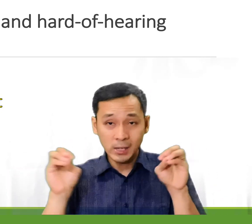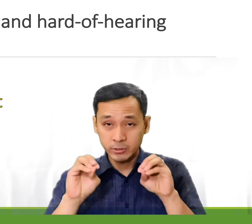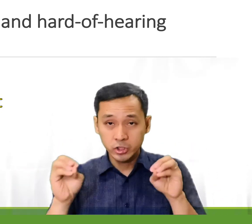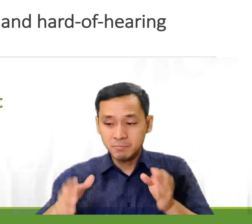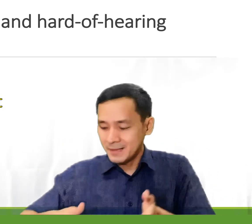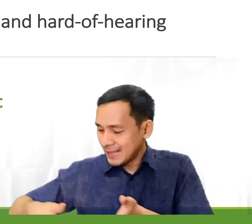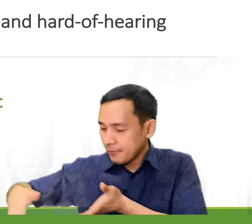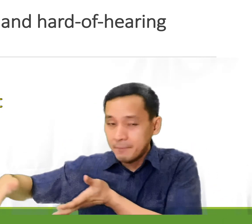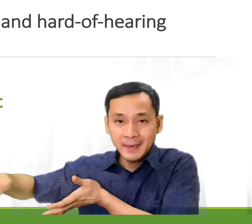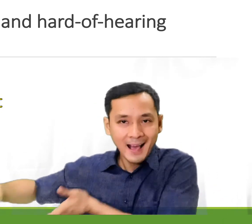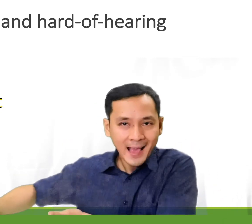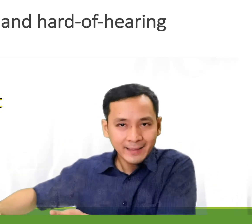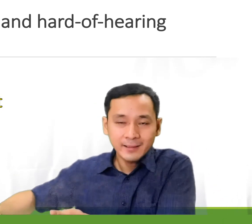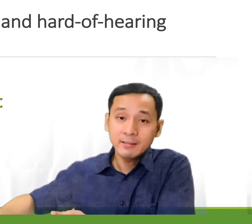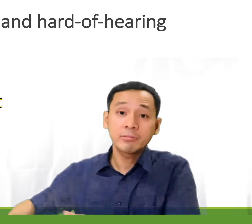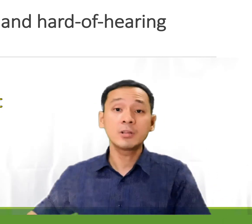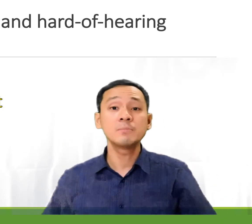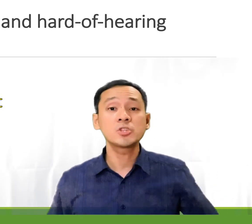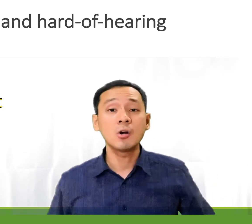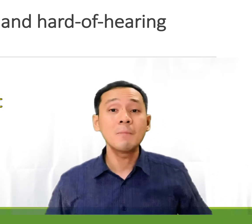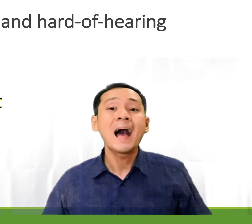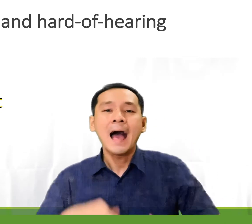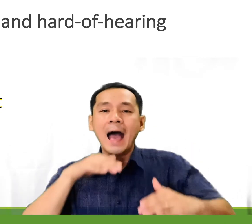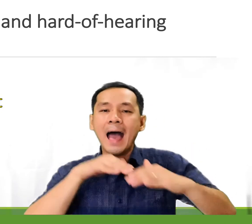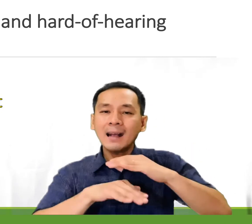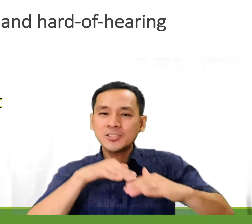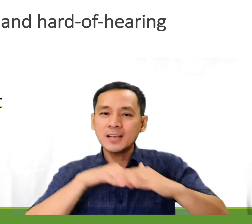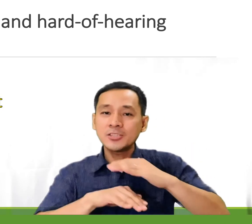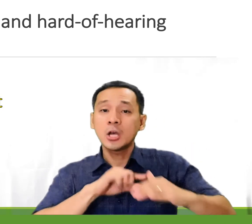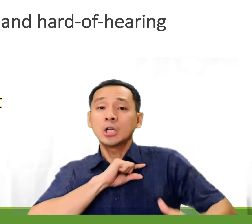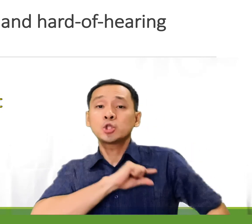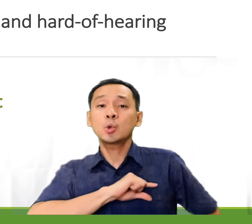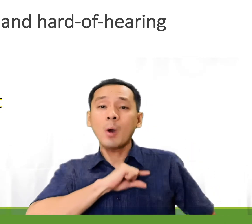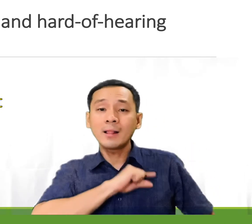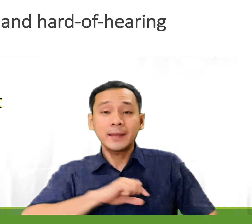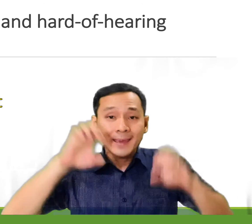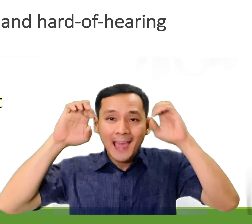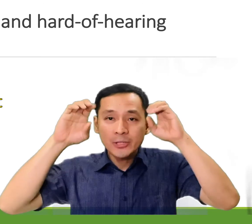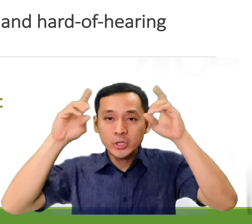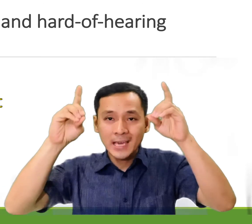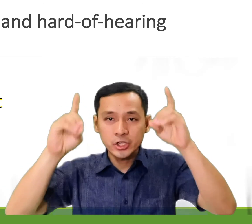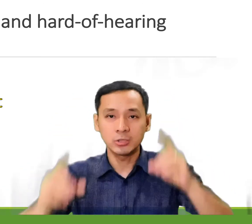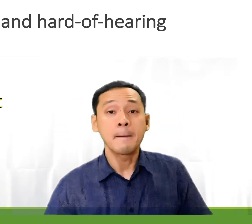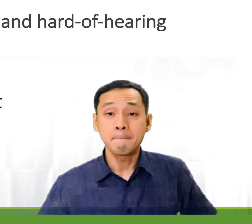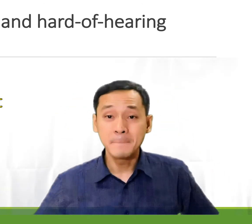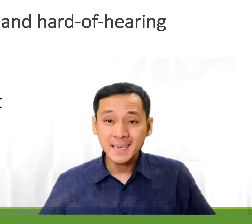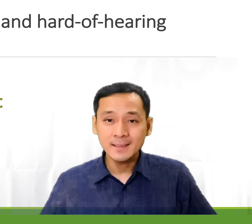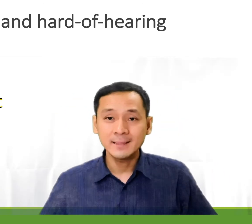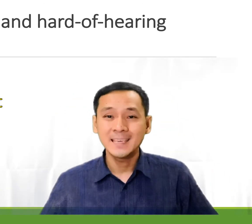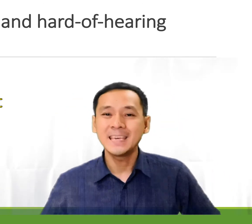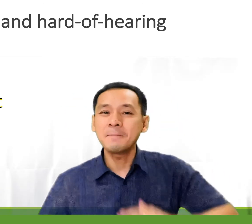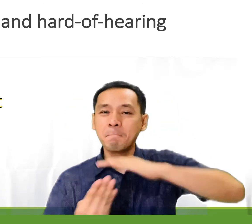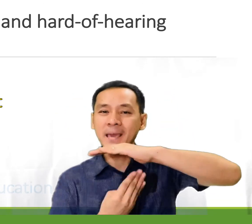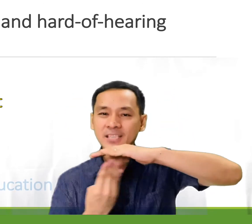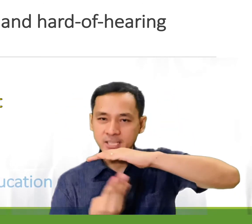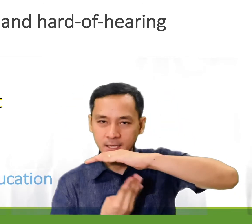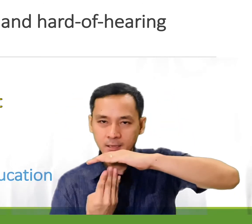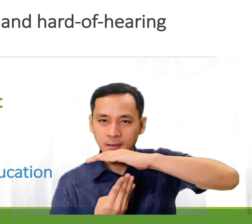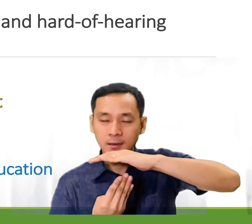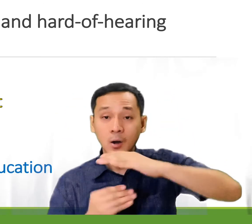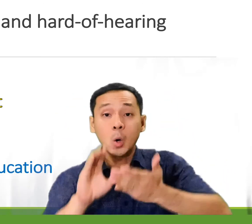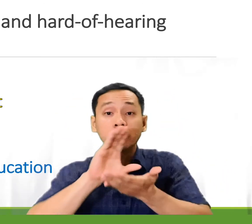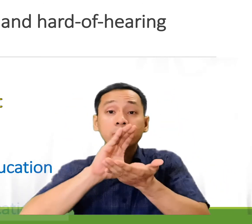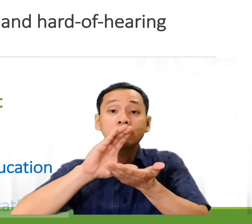No one should be left behind in terms of access to quality education, be it in